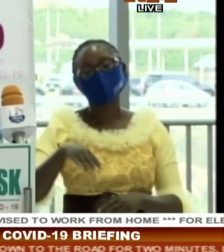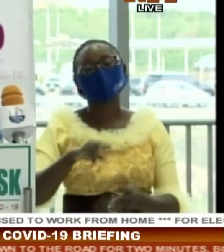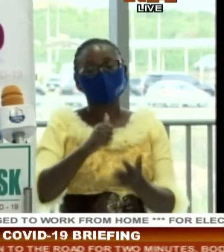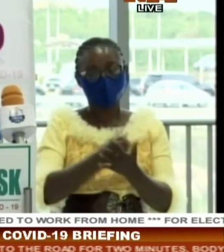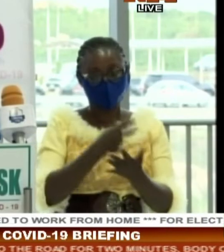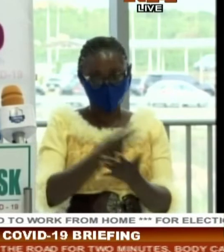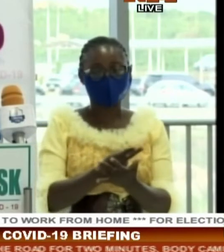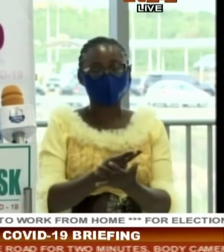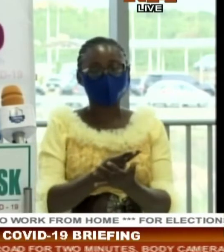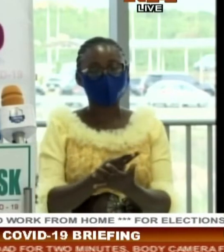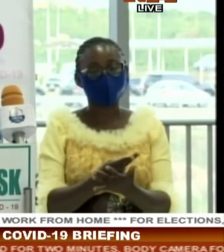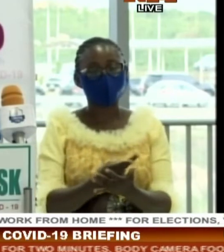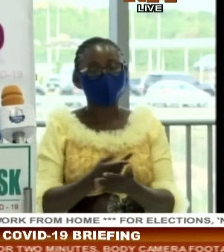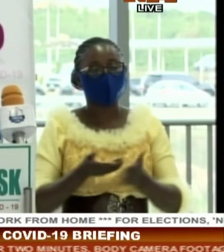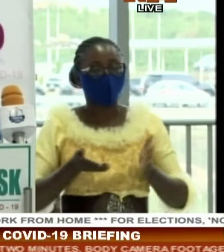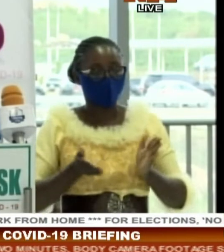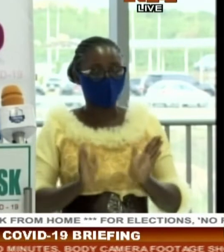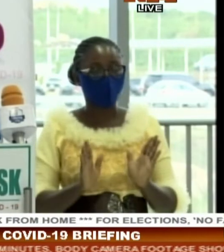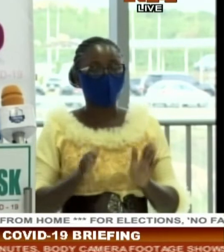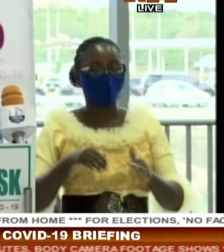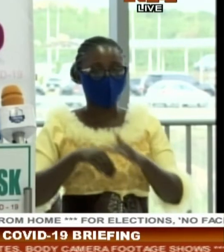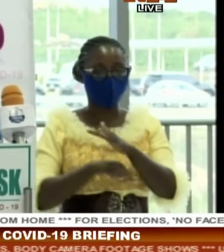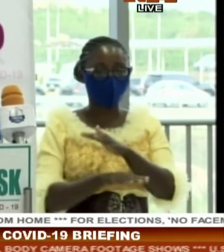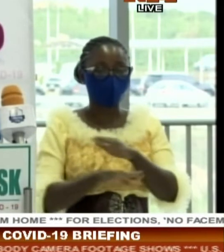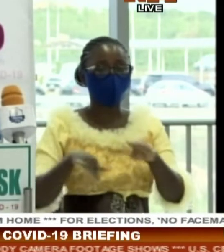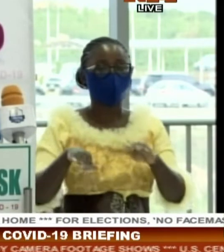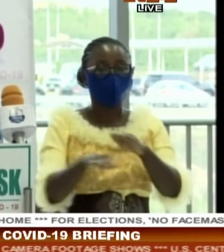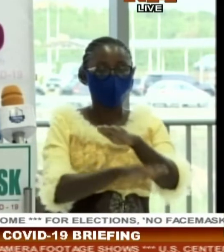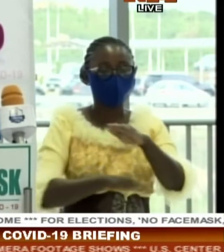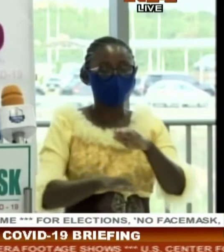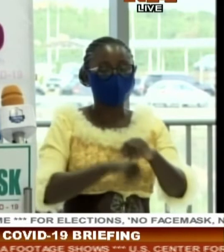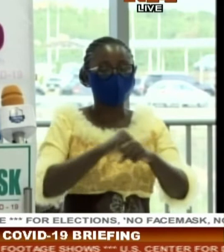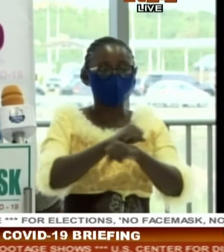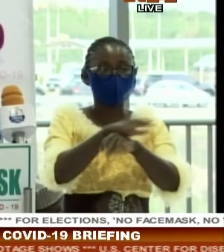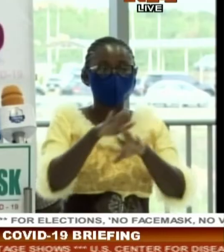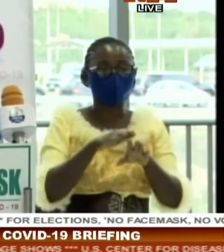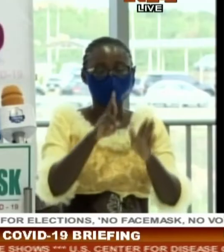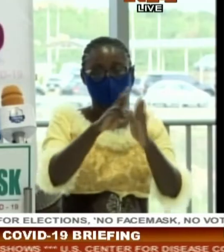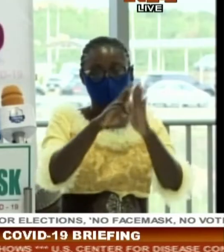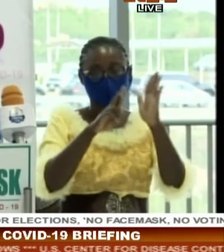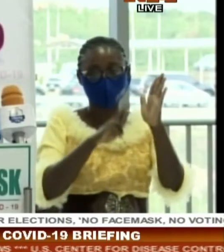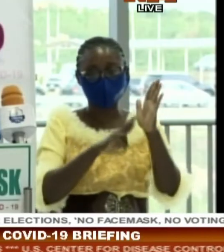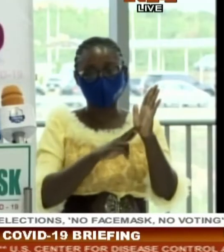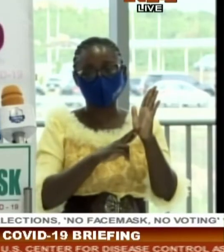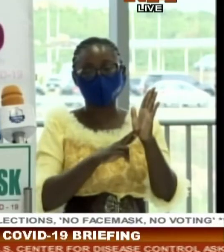approved, allowed entry under COVID-19 protocols.